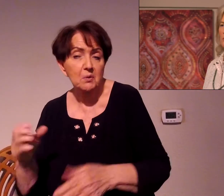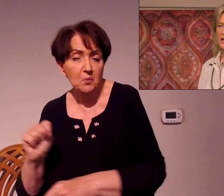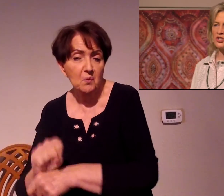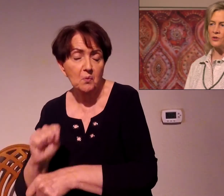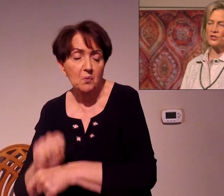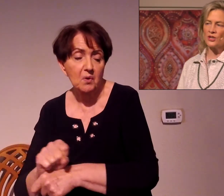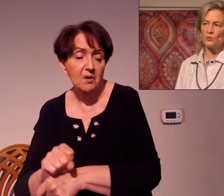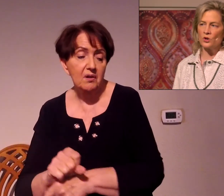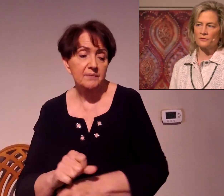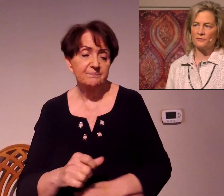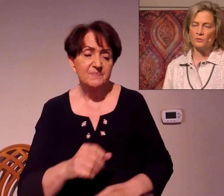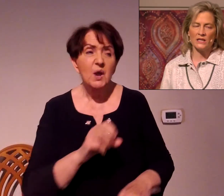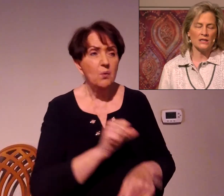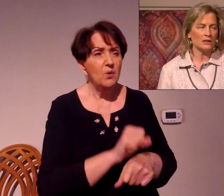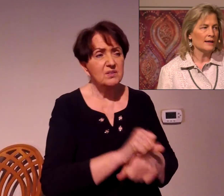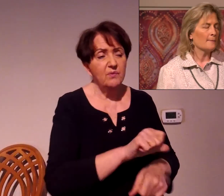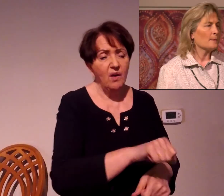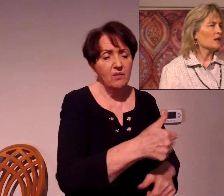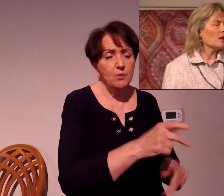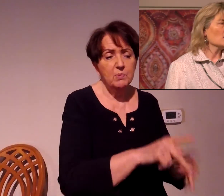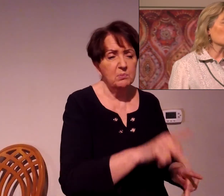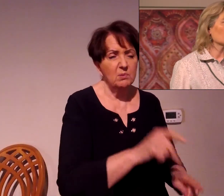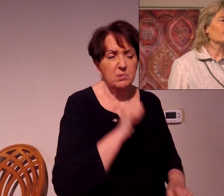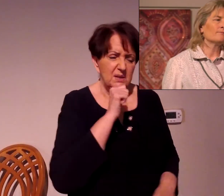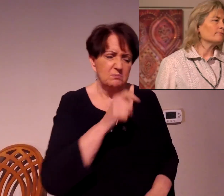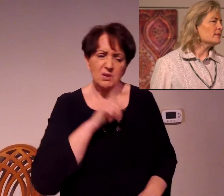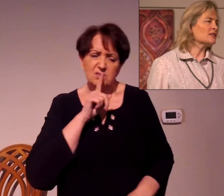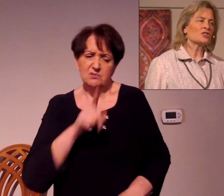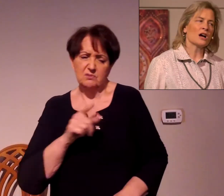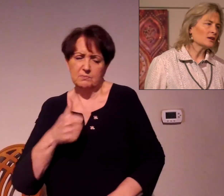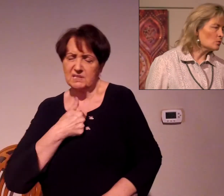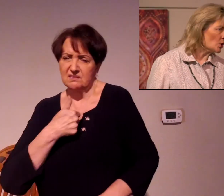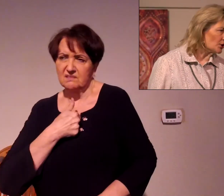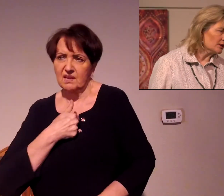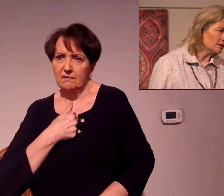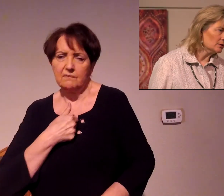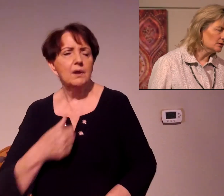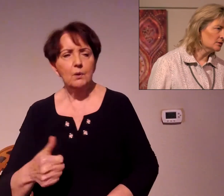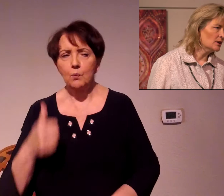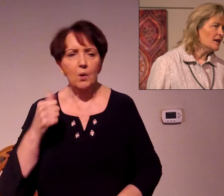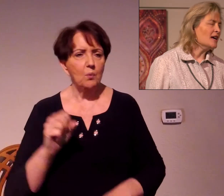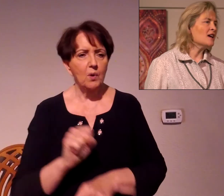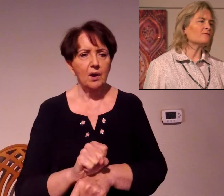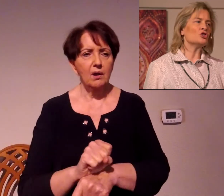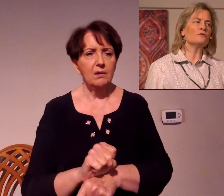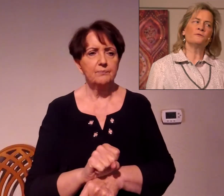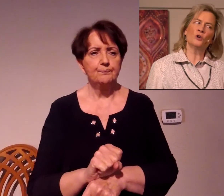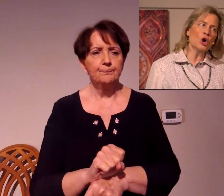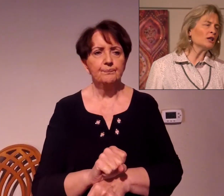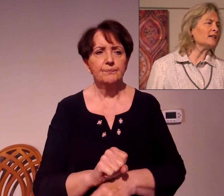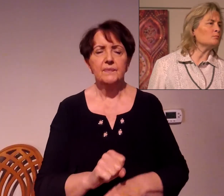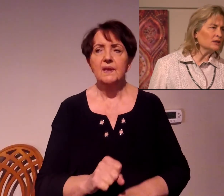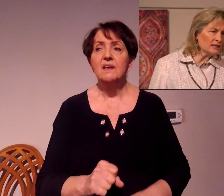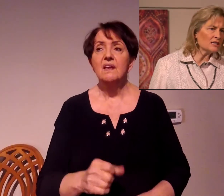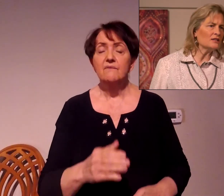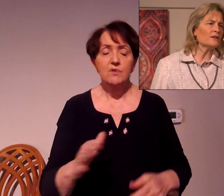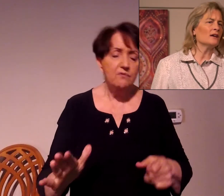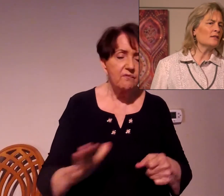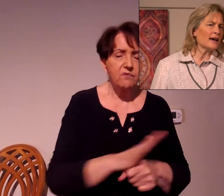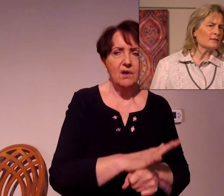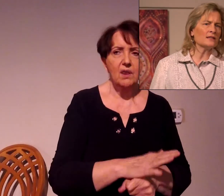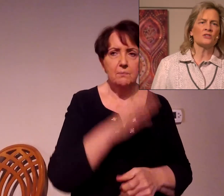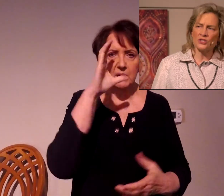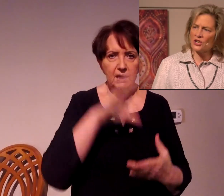people, but I'm not sure it's going to work for me, it's not going to work. If you fully